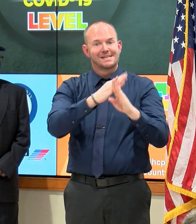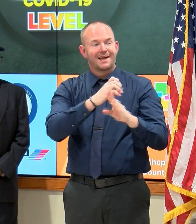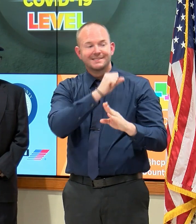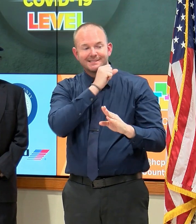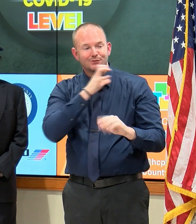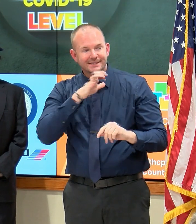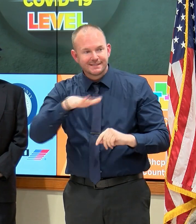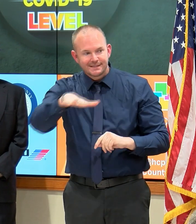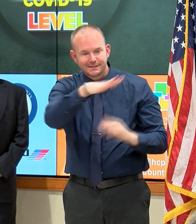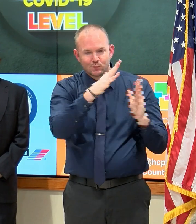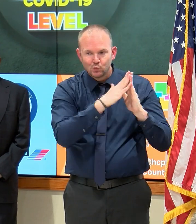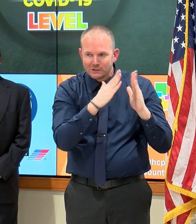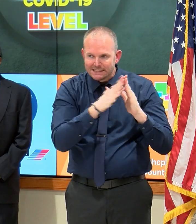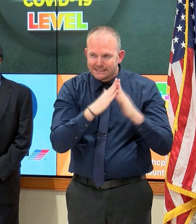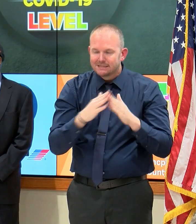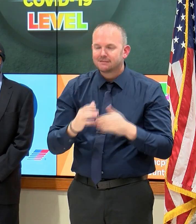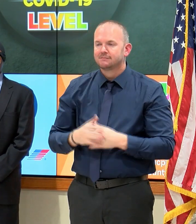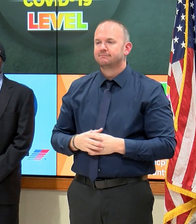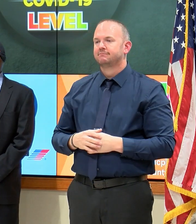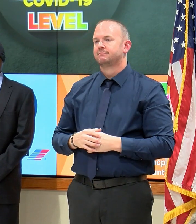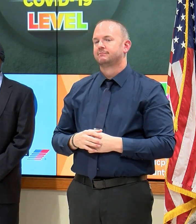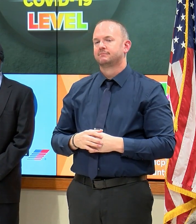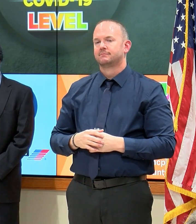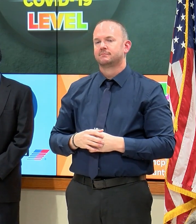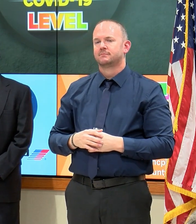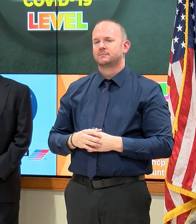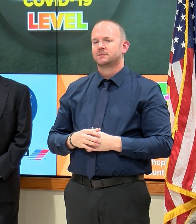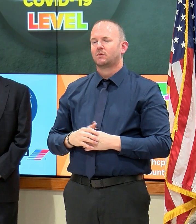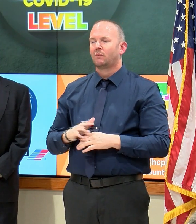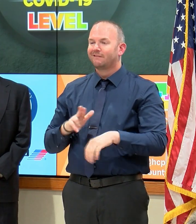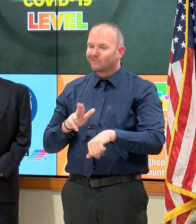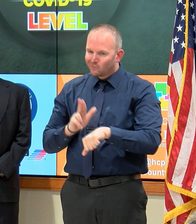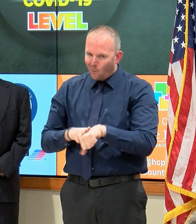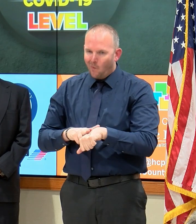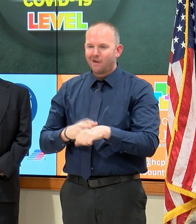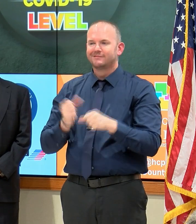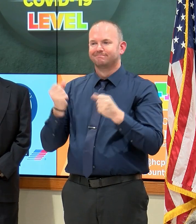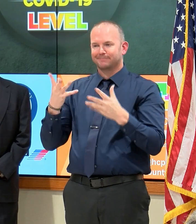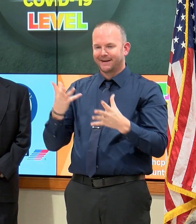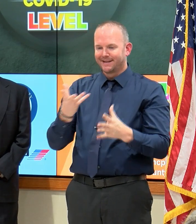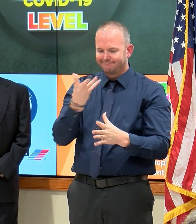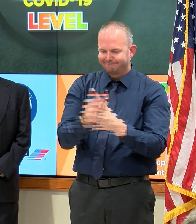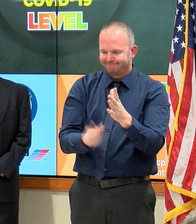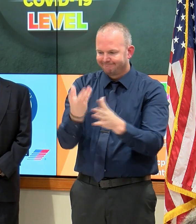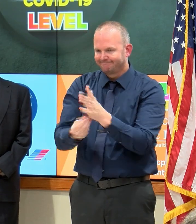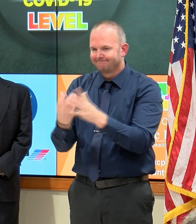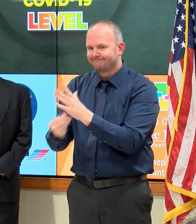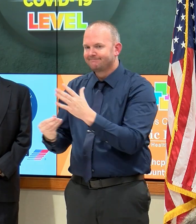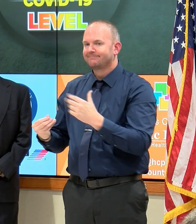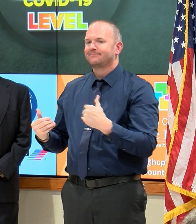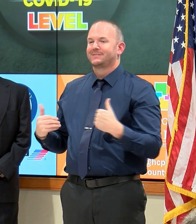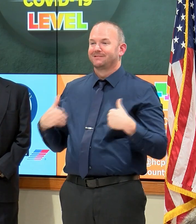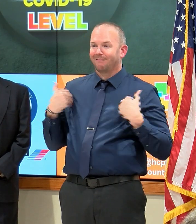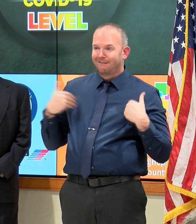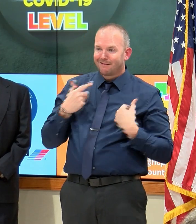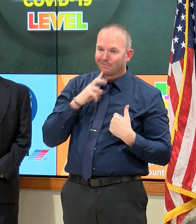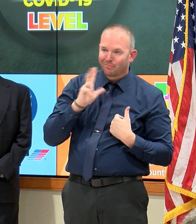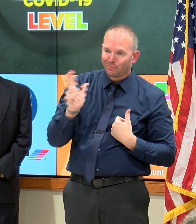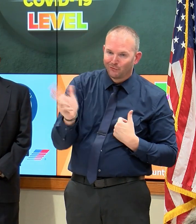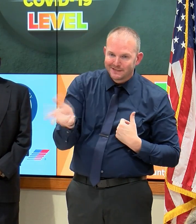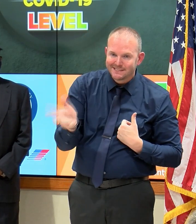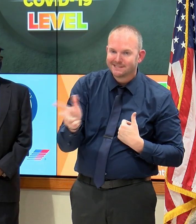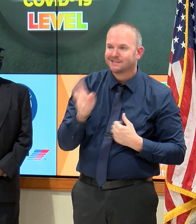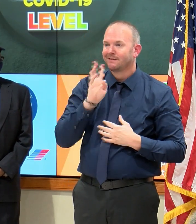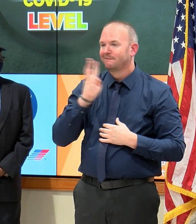so, we've reported people who have died in their 30s, for example, with no underlying medical conditions.